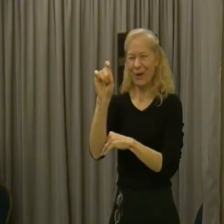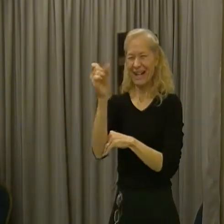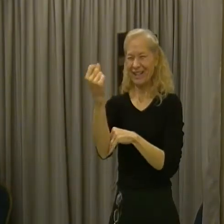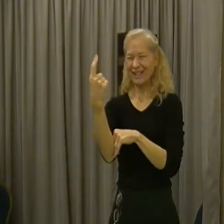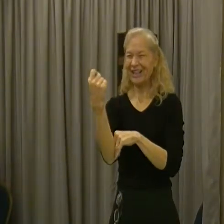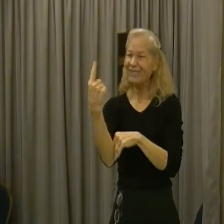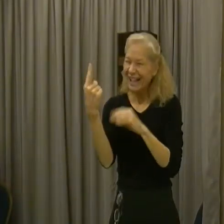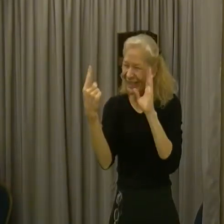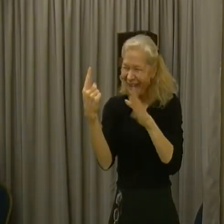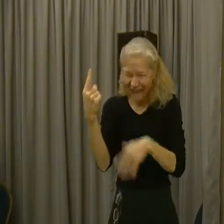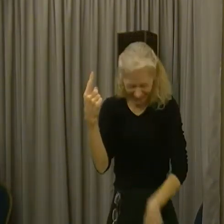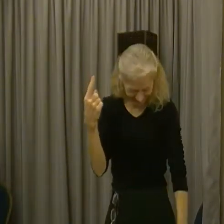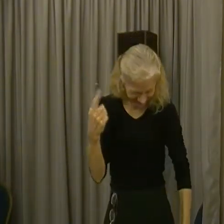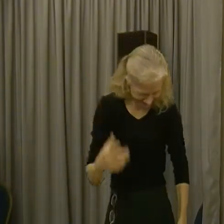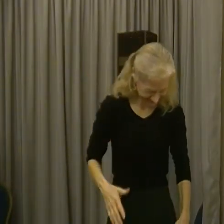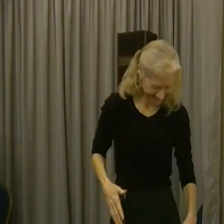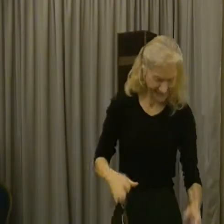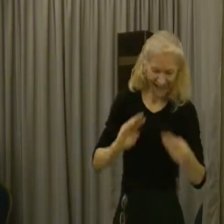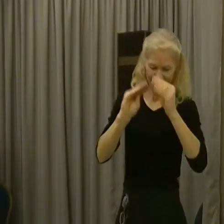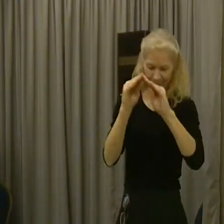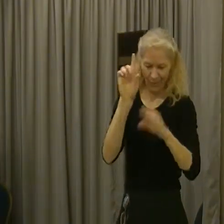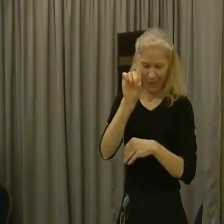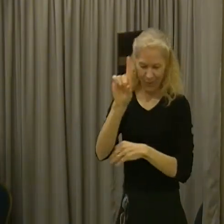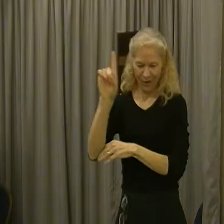111. 111. Three ones.